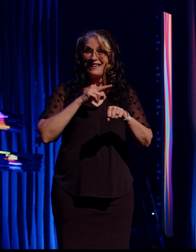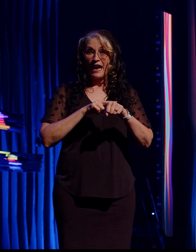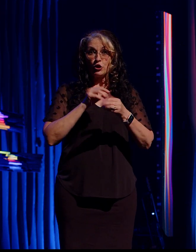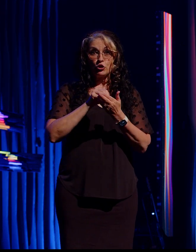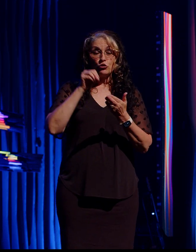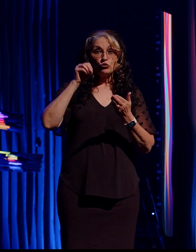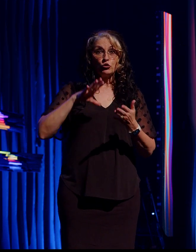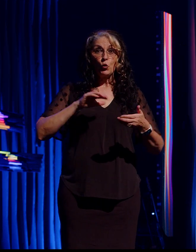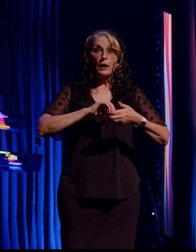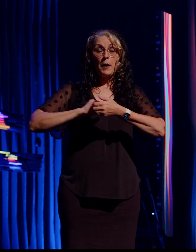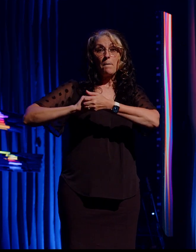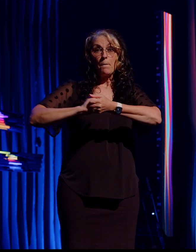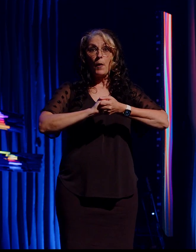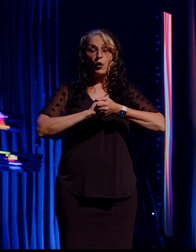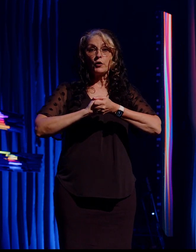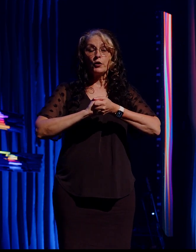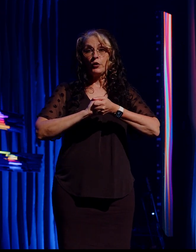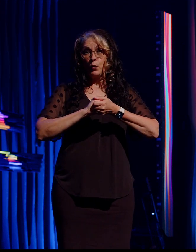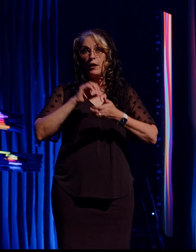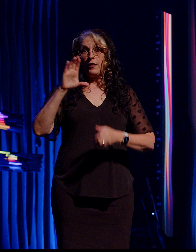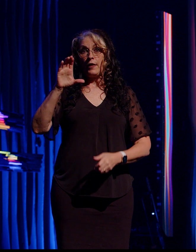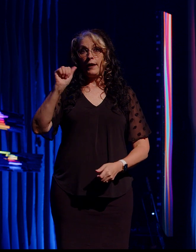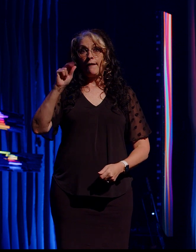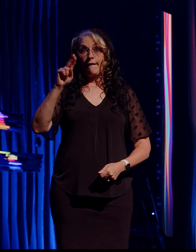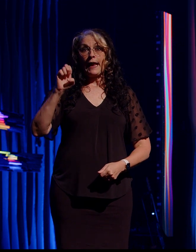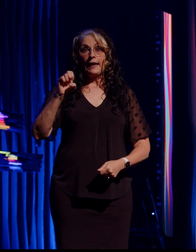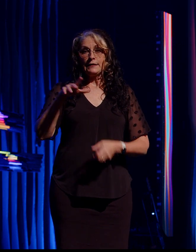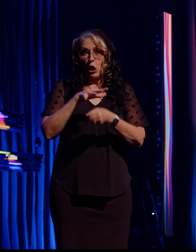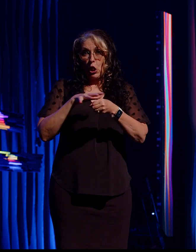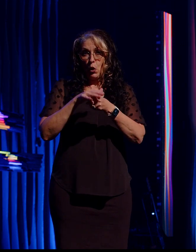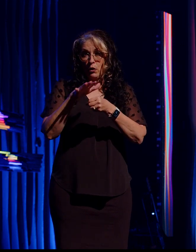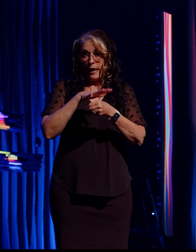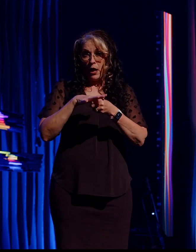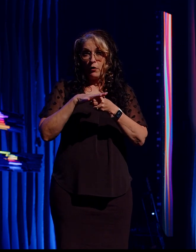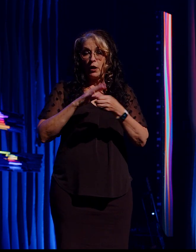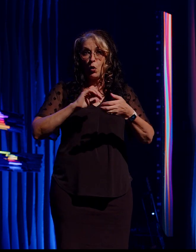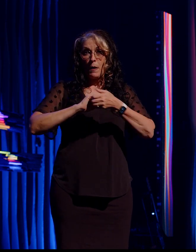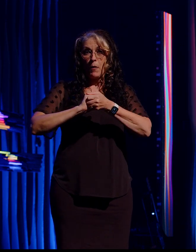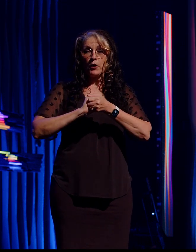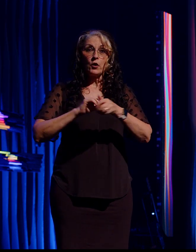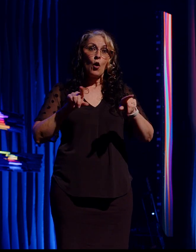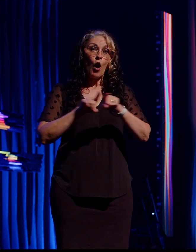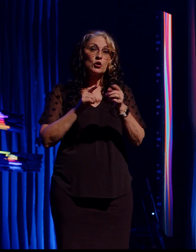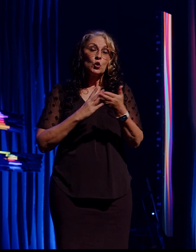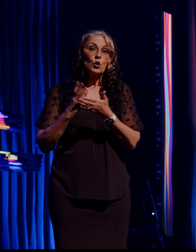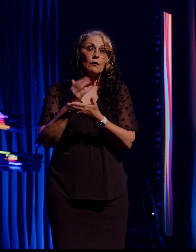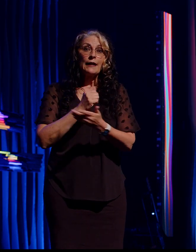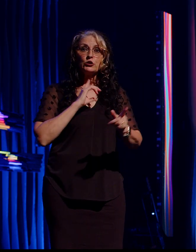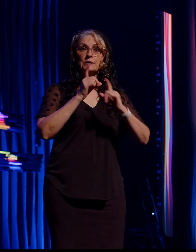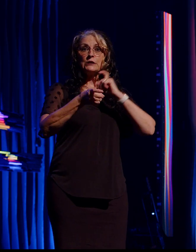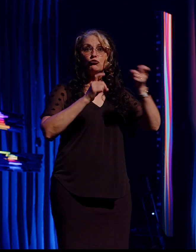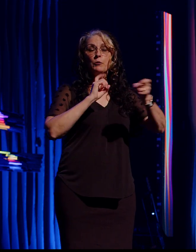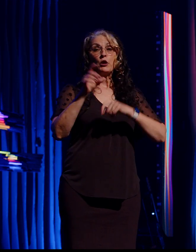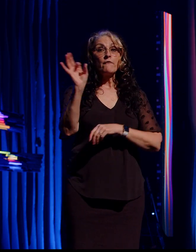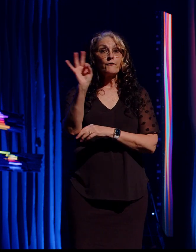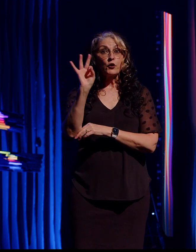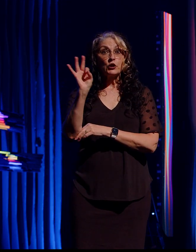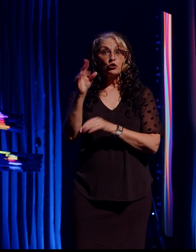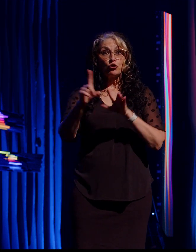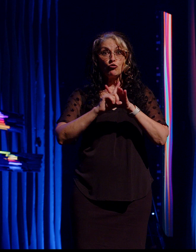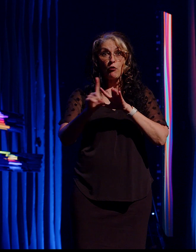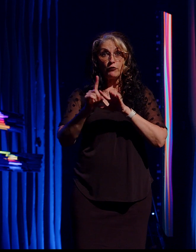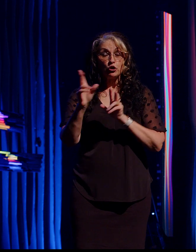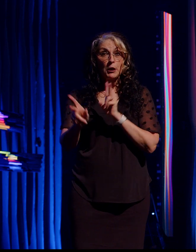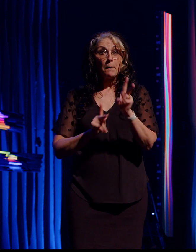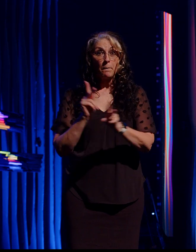Canes, who are our global local partners in this area. We also collected and distributed furniture to